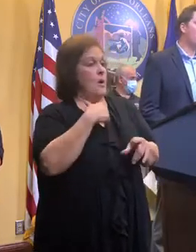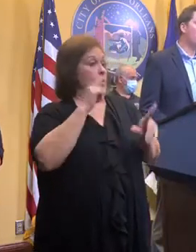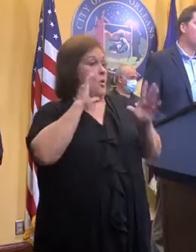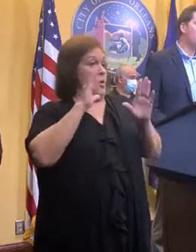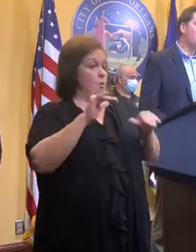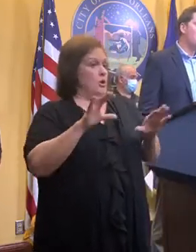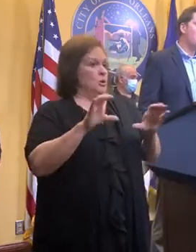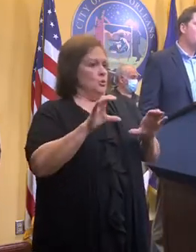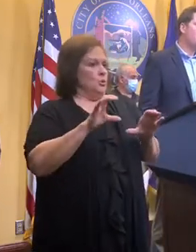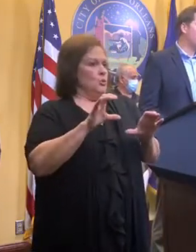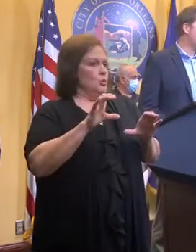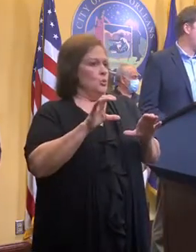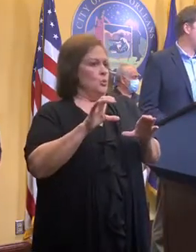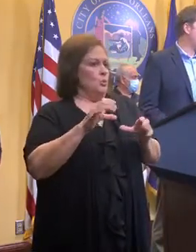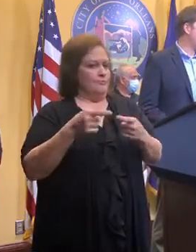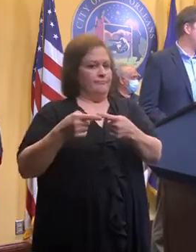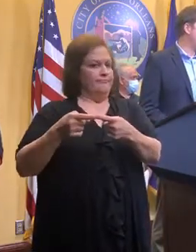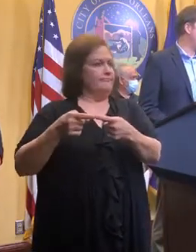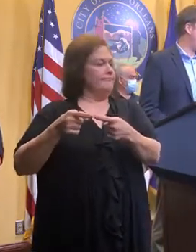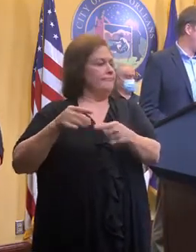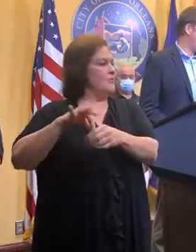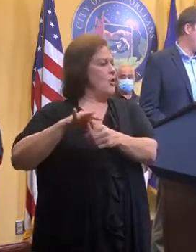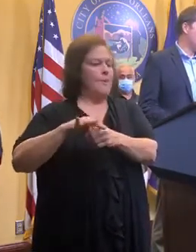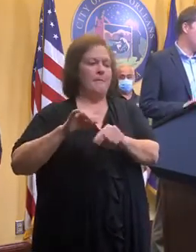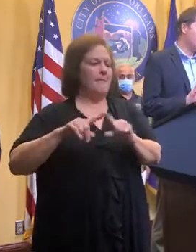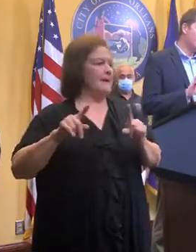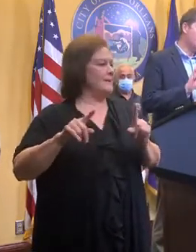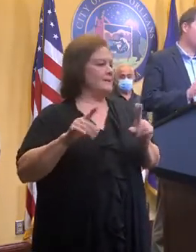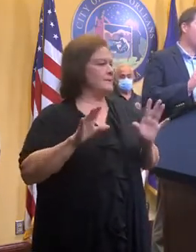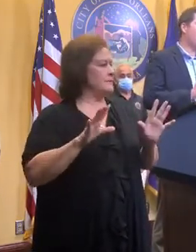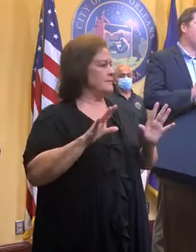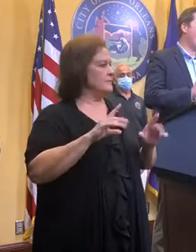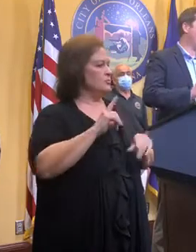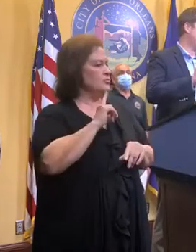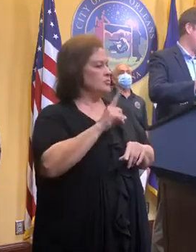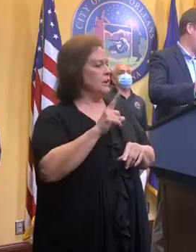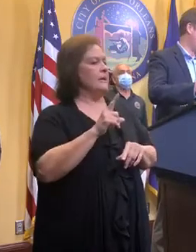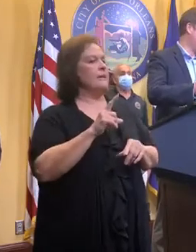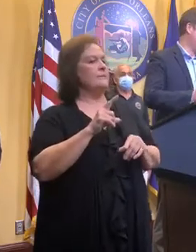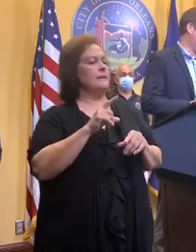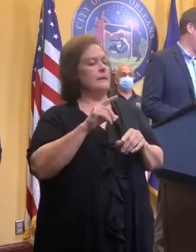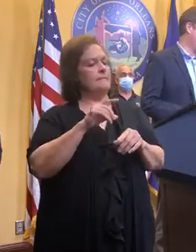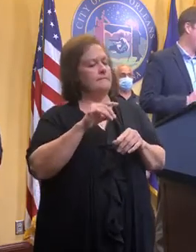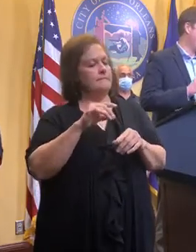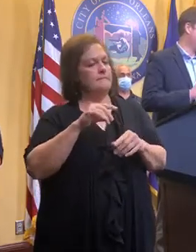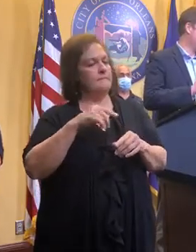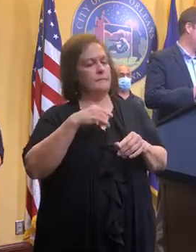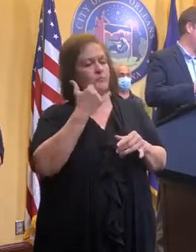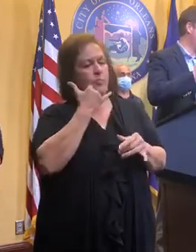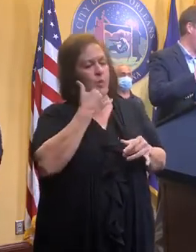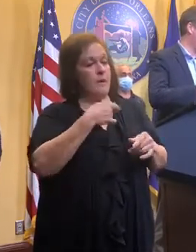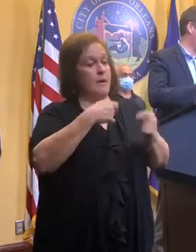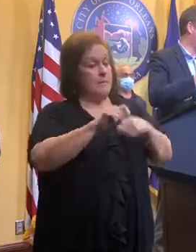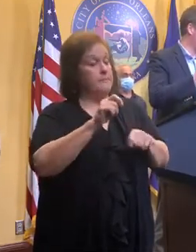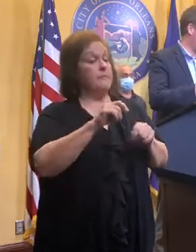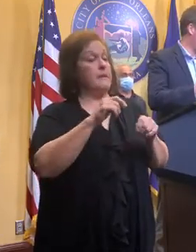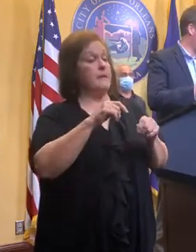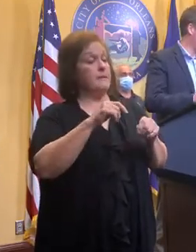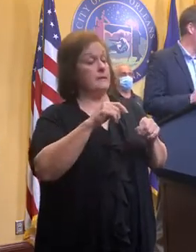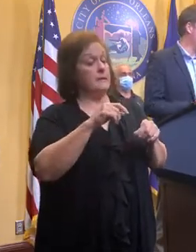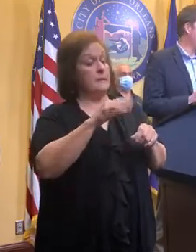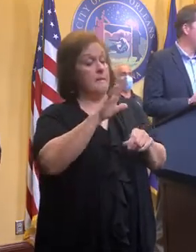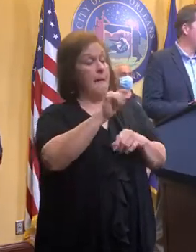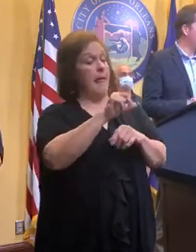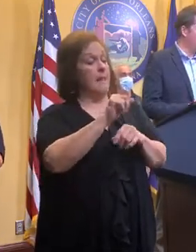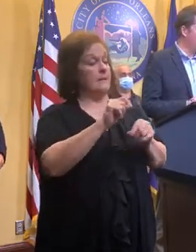do tomorrow, is not going to happen. Curbside ballot drop-off. Let me rephrase that. Curbside ballot